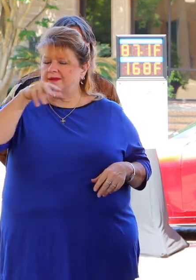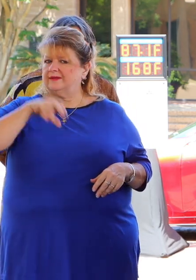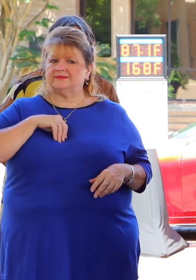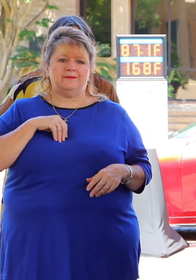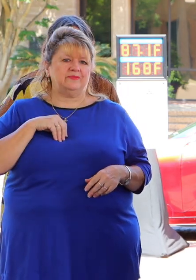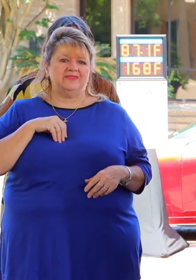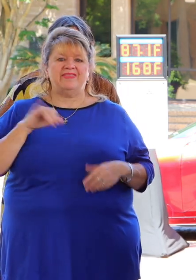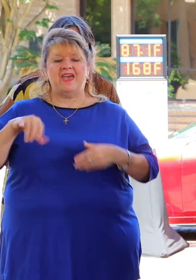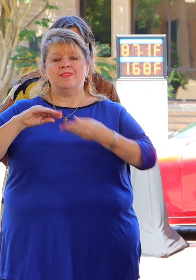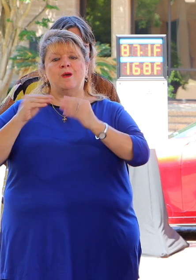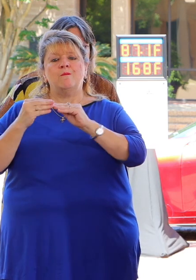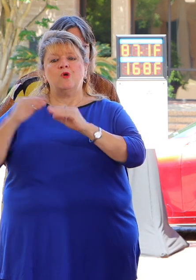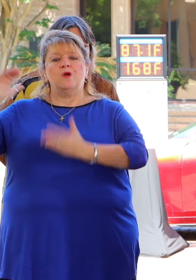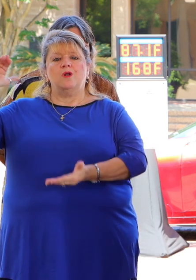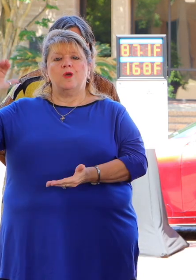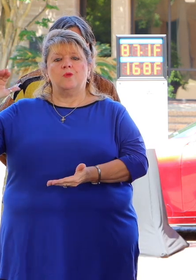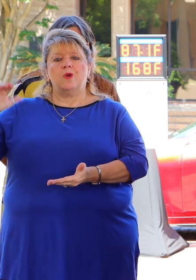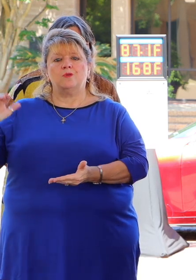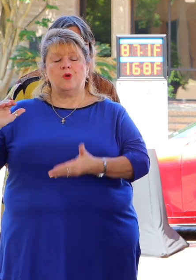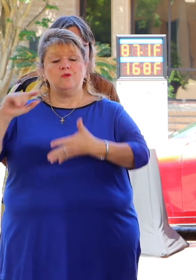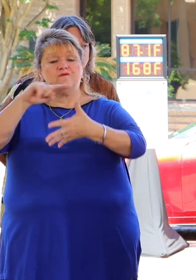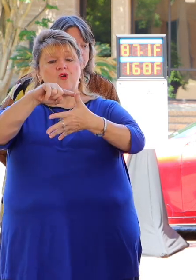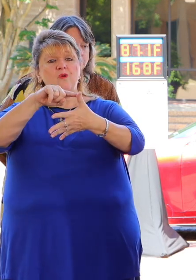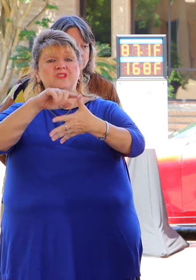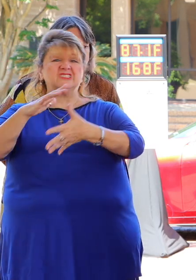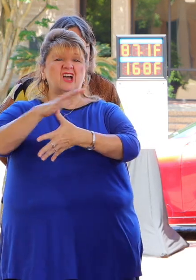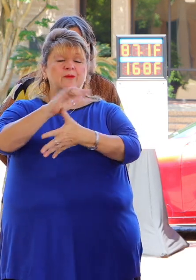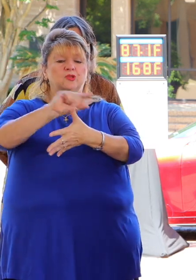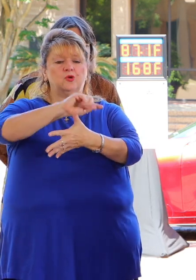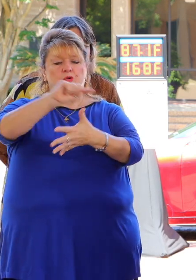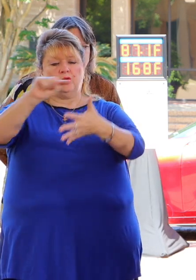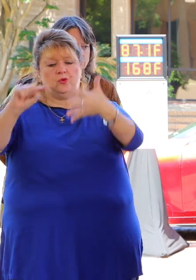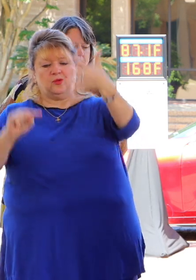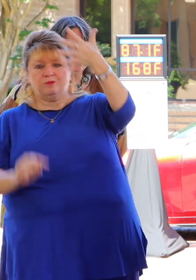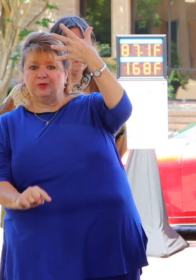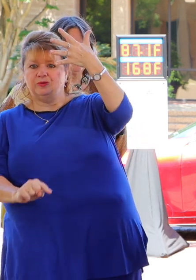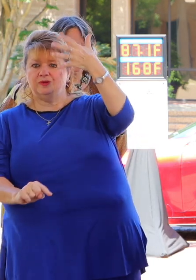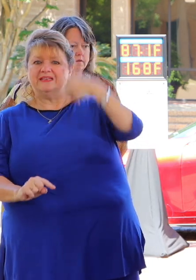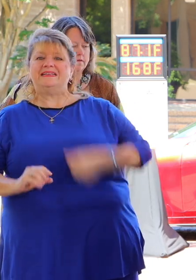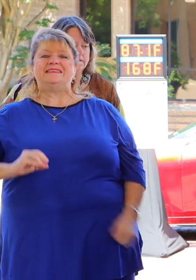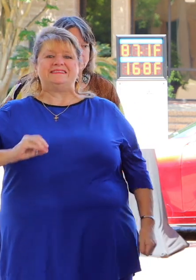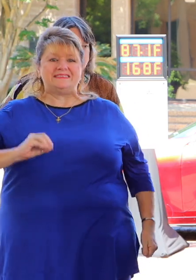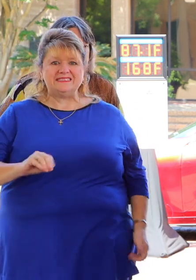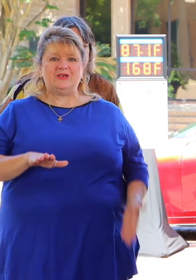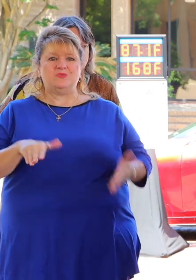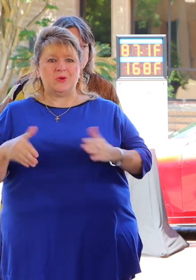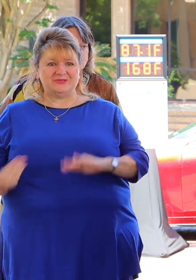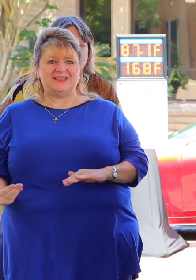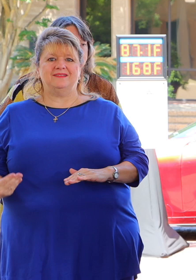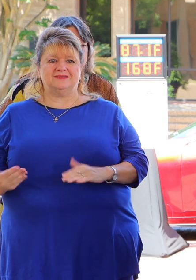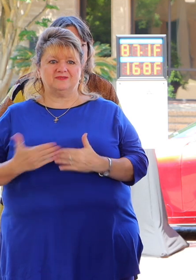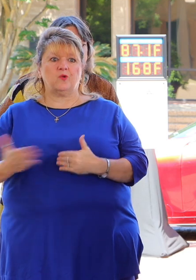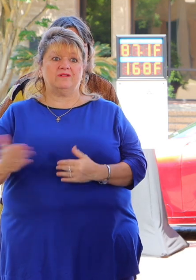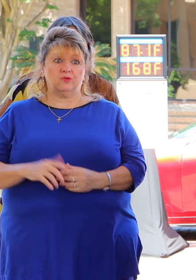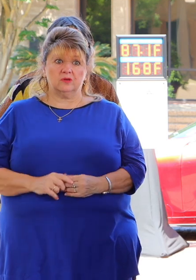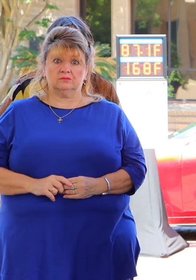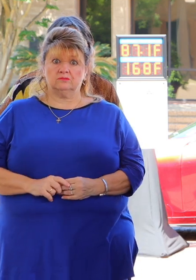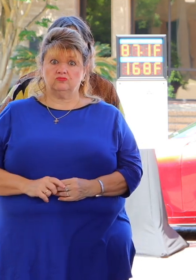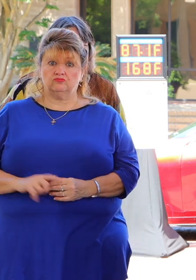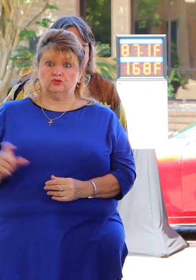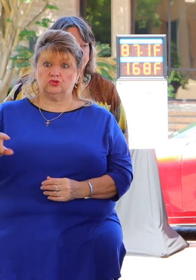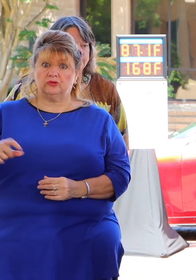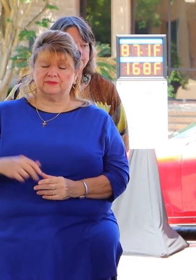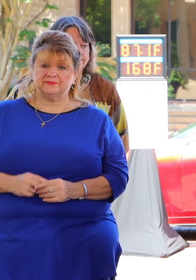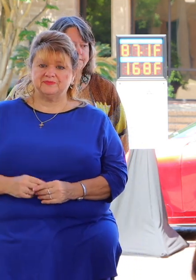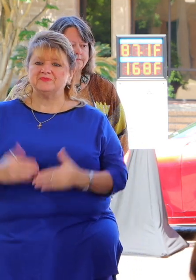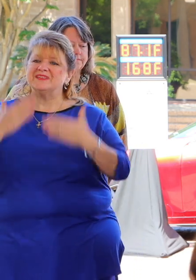that number down, and it should be down to zero. We should have zero deaths of children going forward. So again,